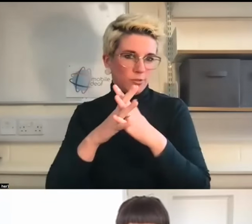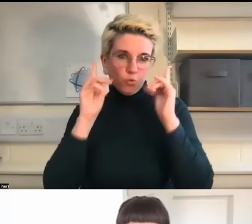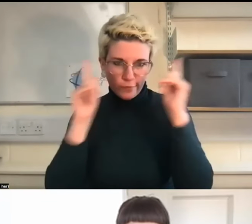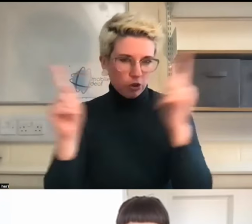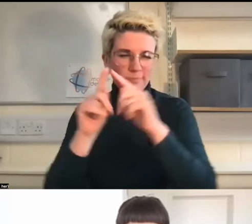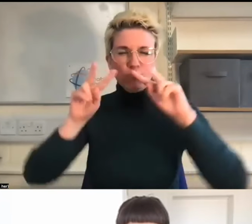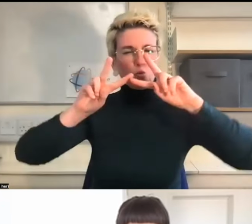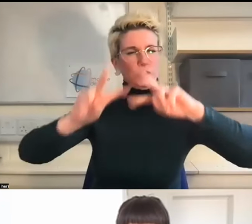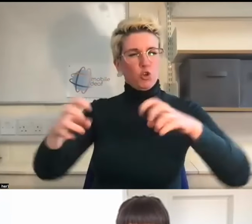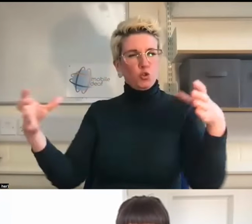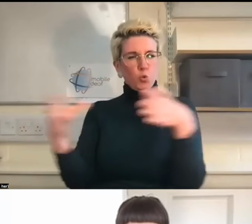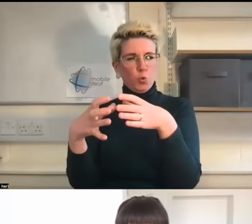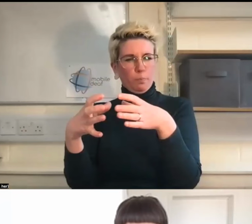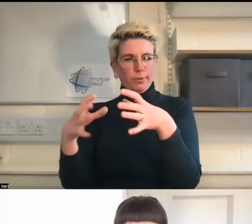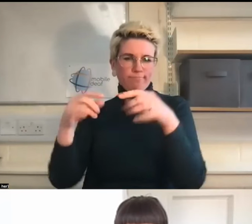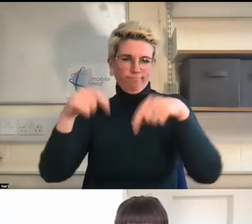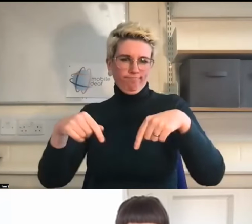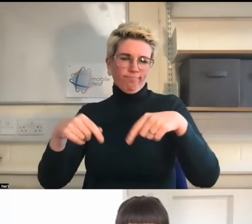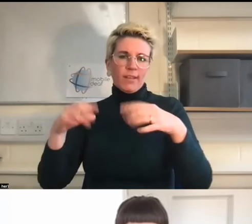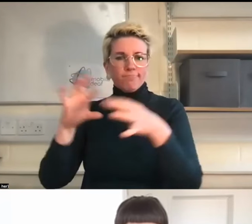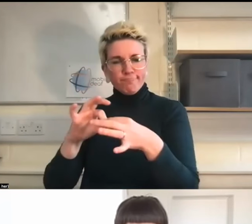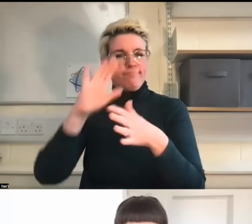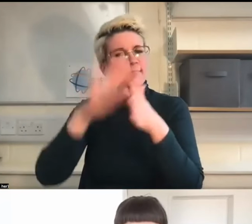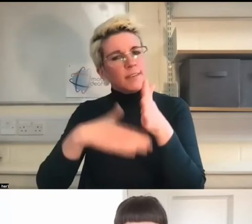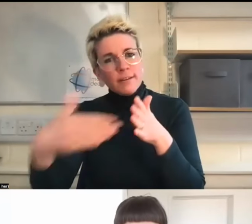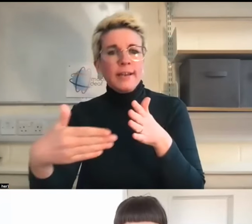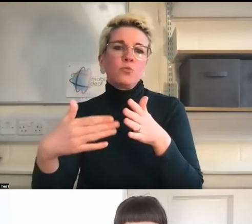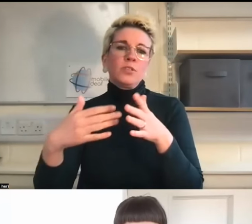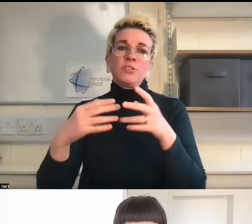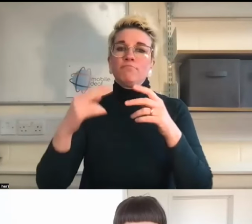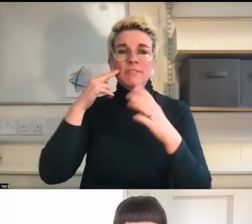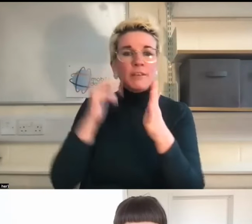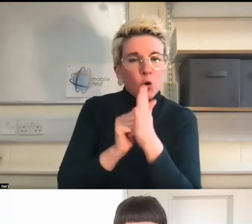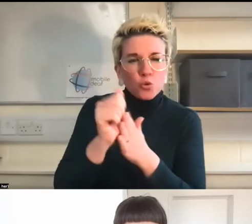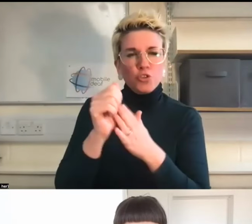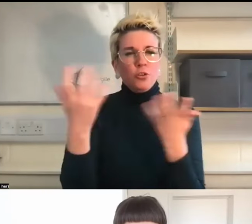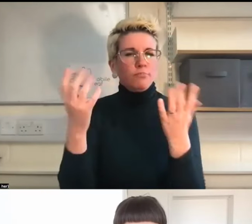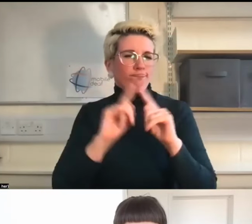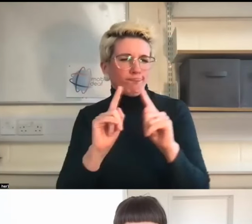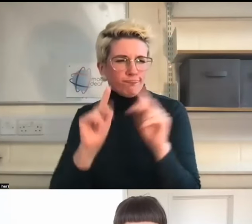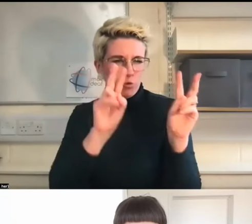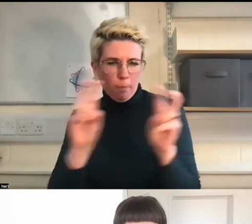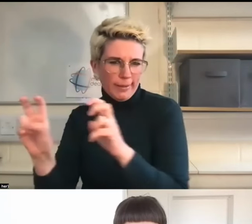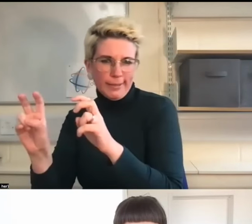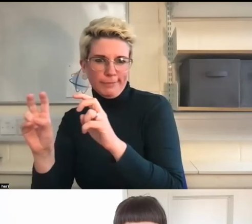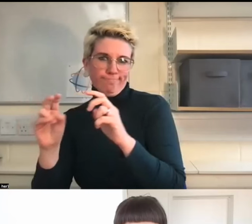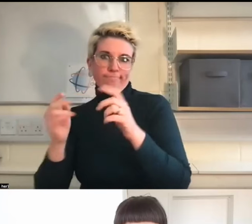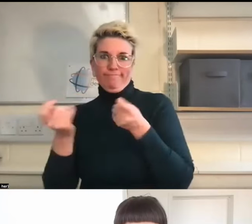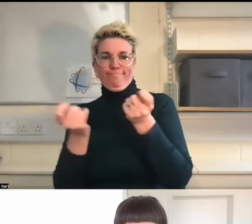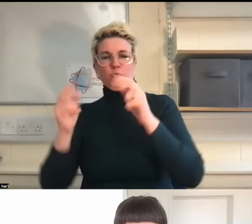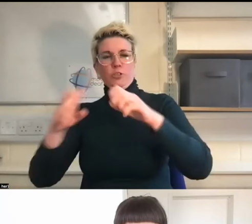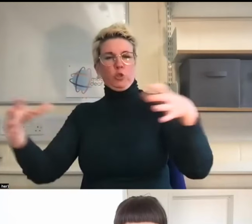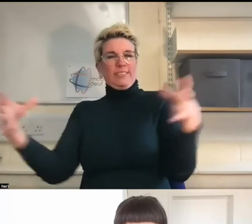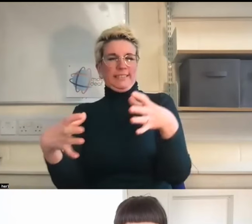I coordinate Signs at HWU. And also we have a research group that